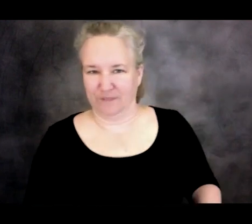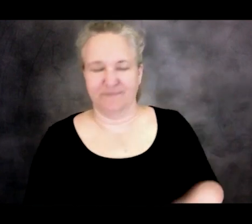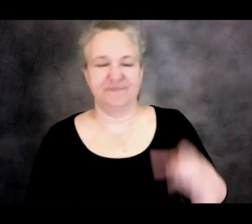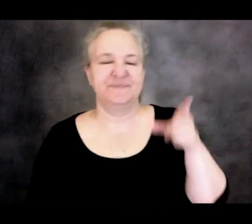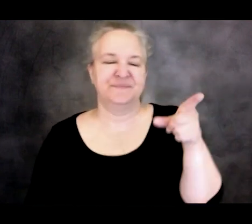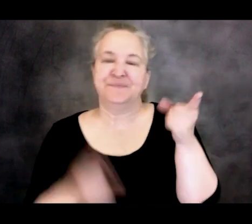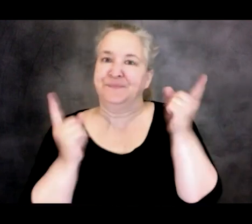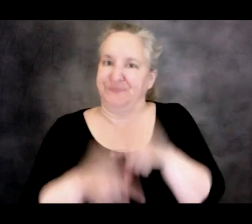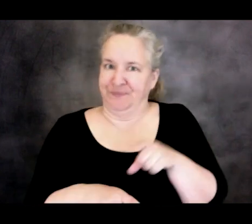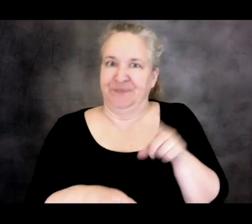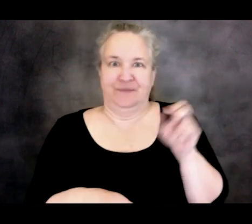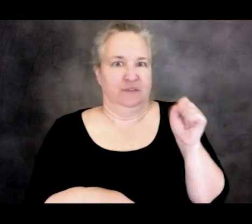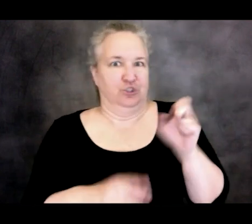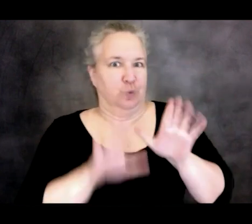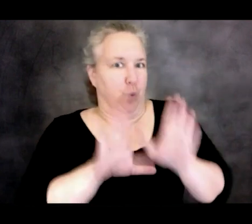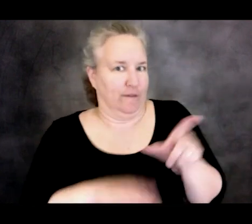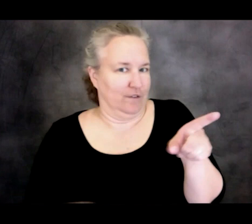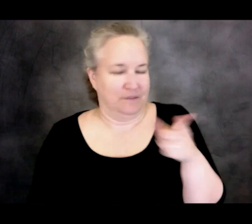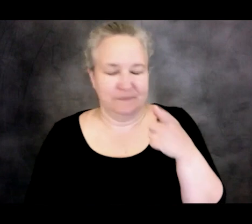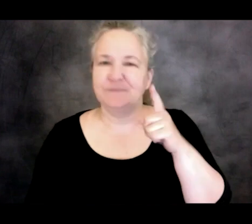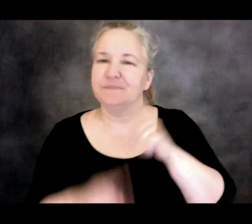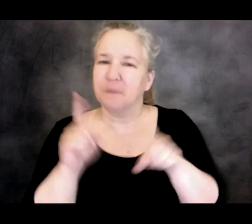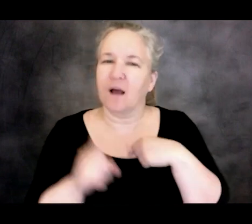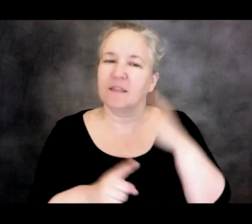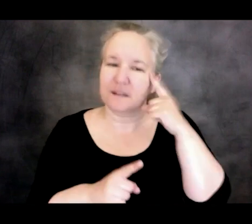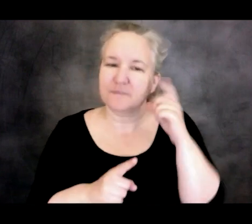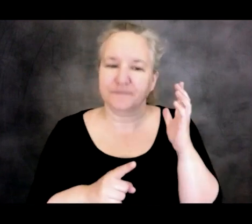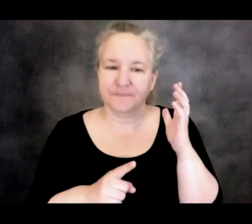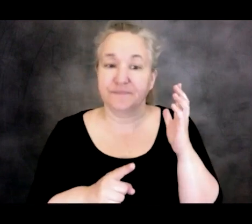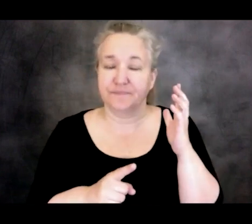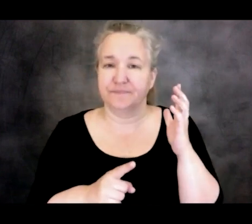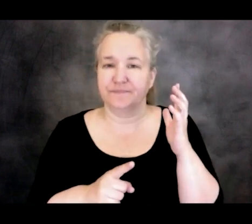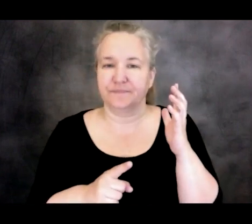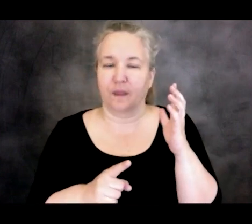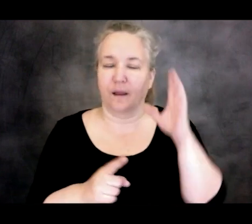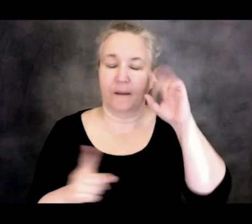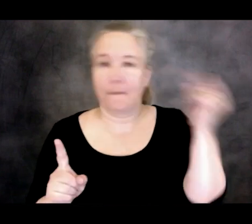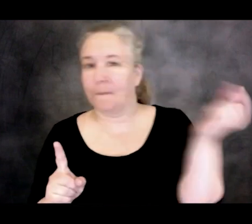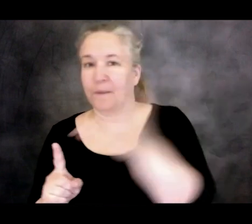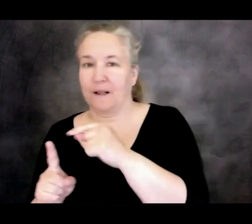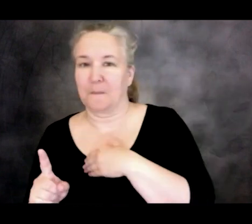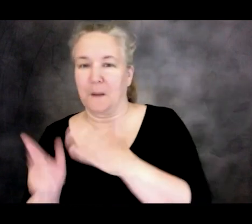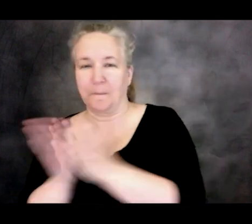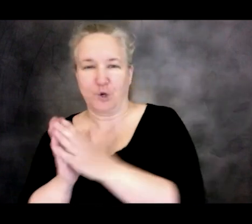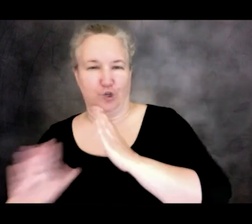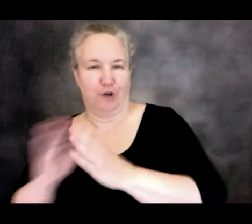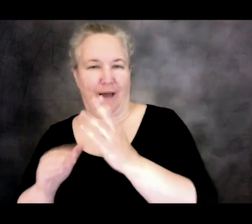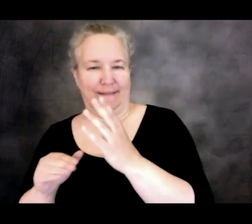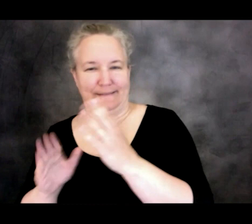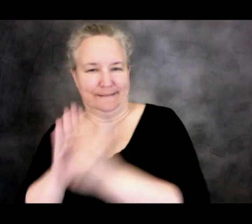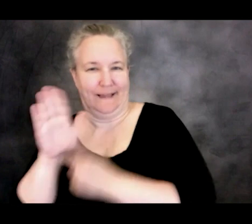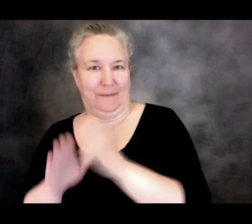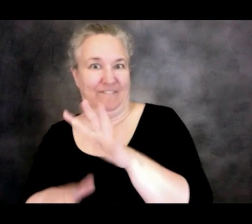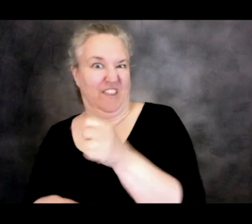was wonderful. But I think that returning to my book karate days of the 5th grade, I'm